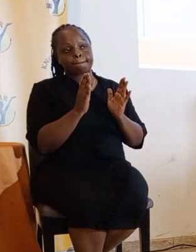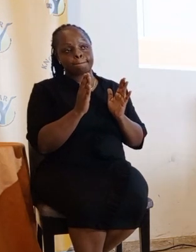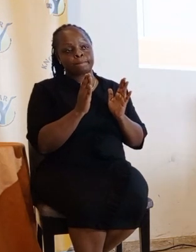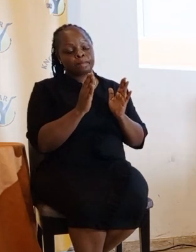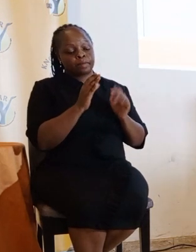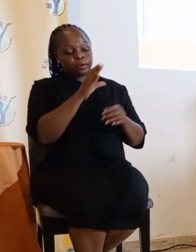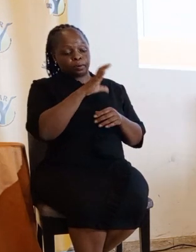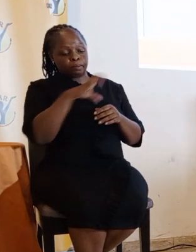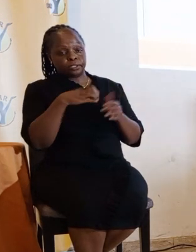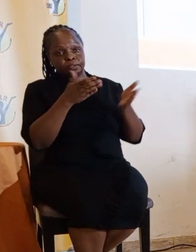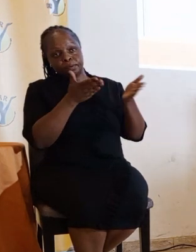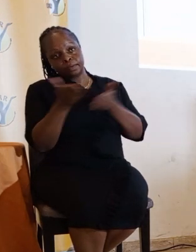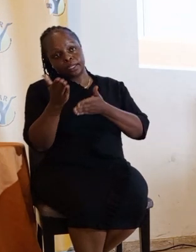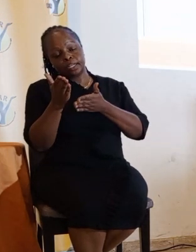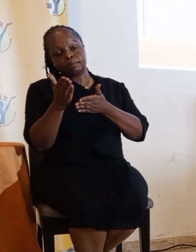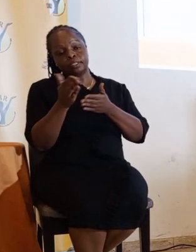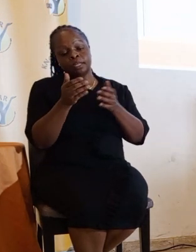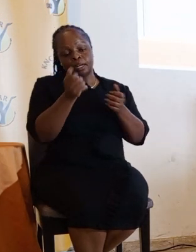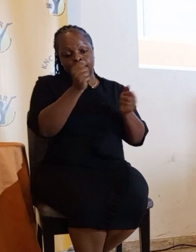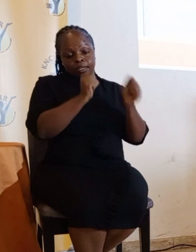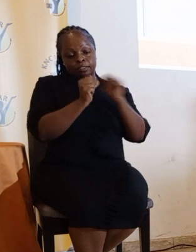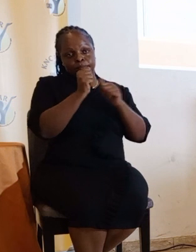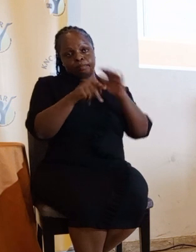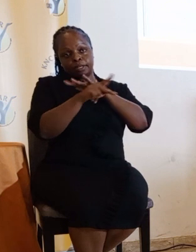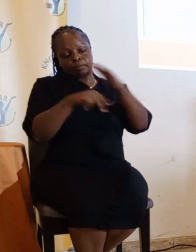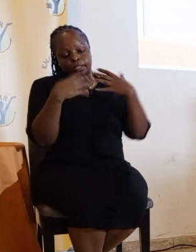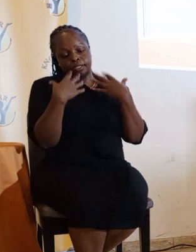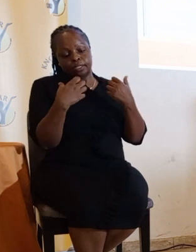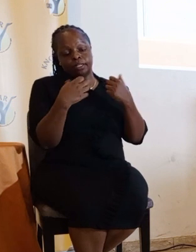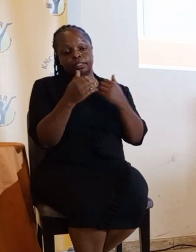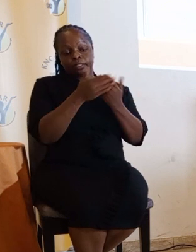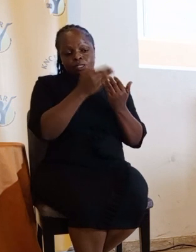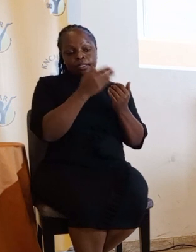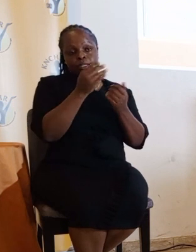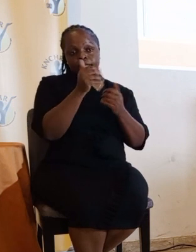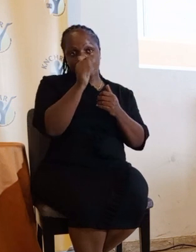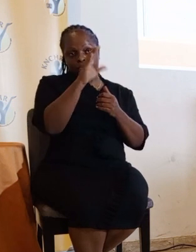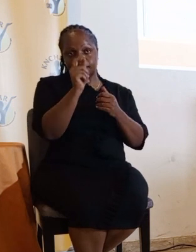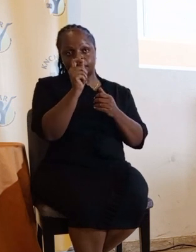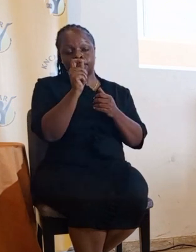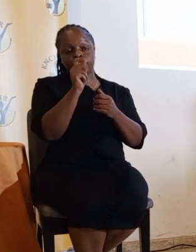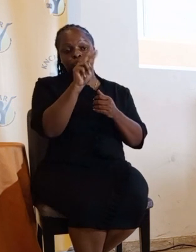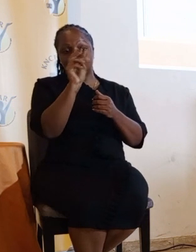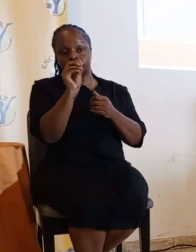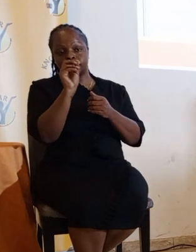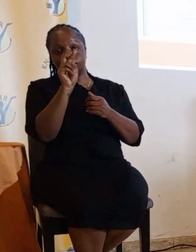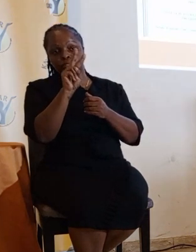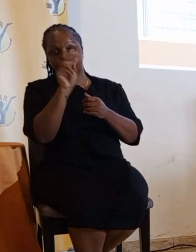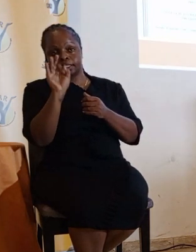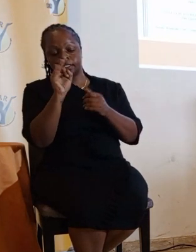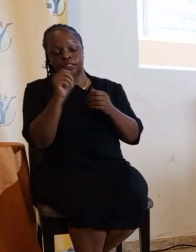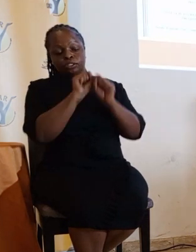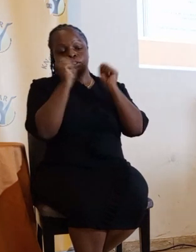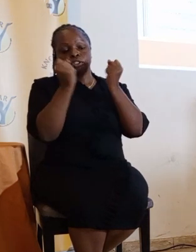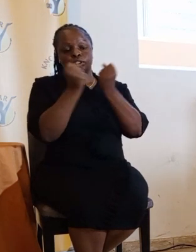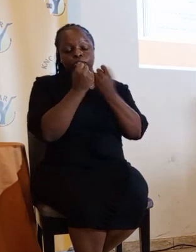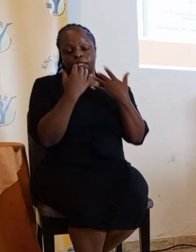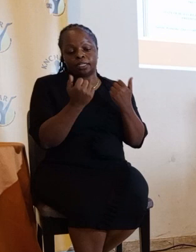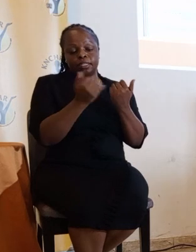The Commission welcomes the enactment of the Primary Healthcare Act 2023, the Social Health Insurance